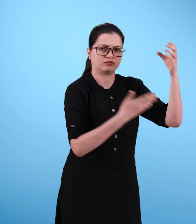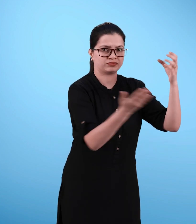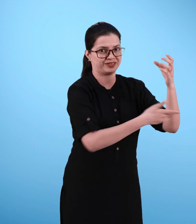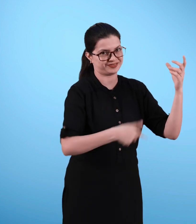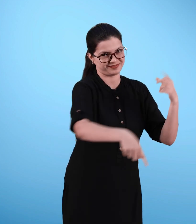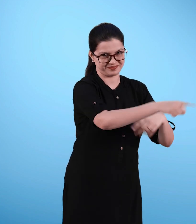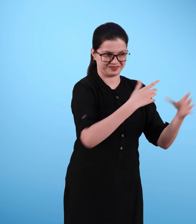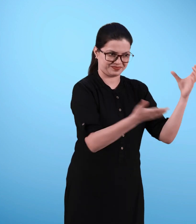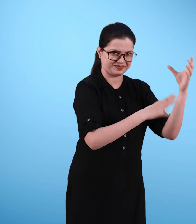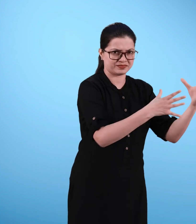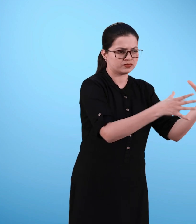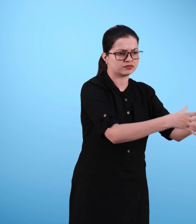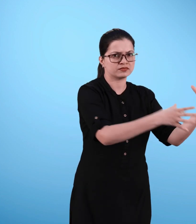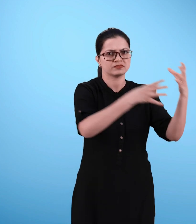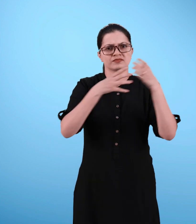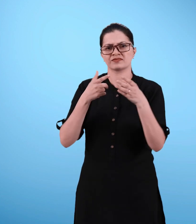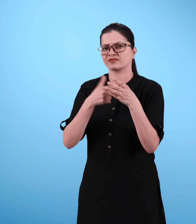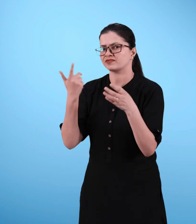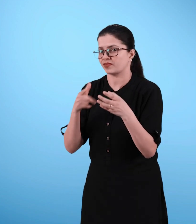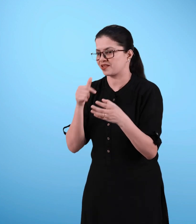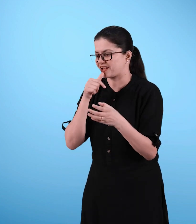are immersed in water for a few days.